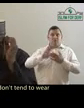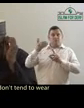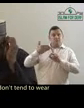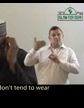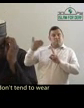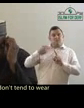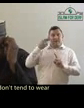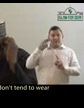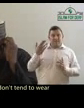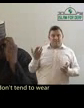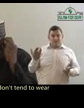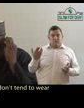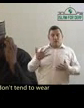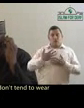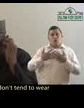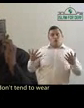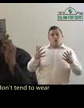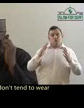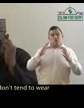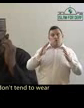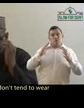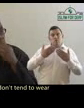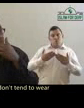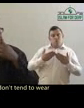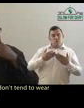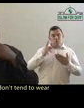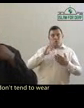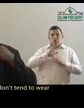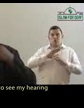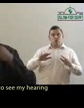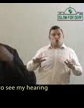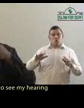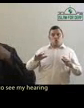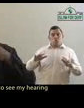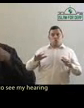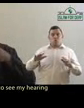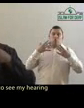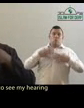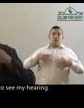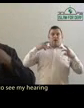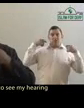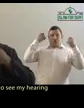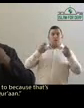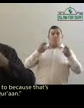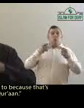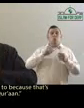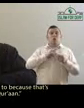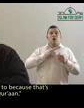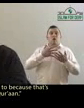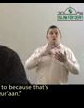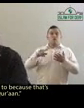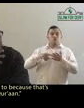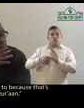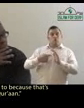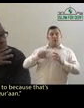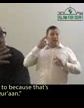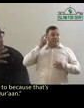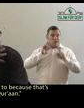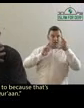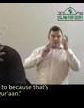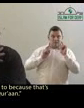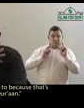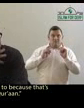And a lot of Muslim women don't tend to wear the hijab because they say, oh, people need to be able to see my hearing aids. But then I thought that